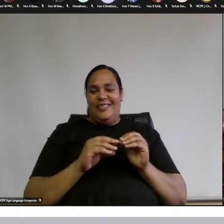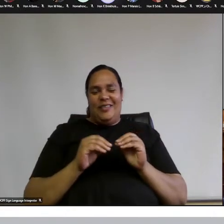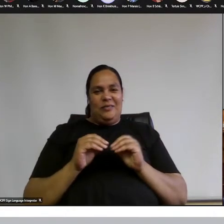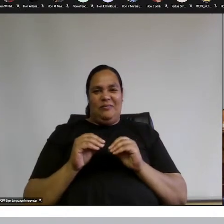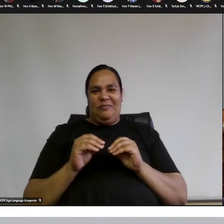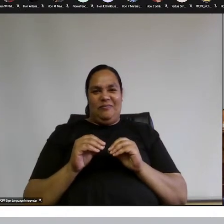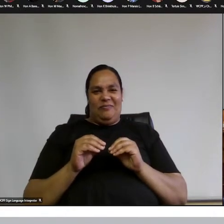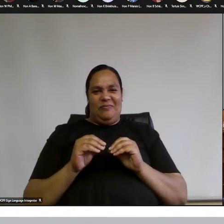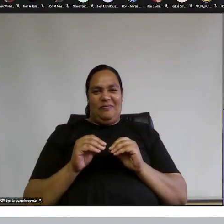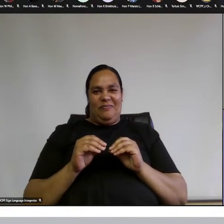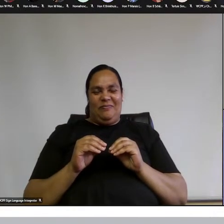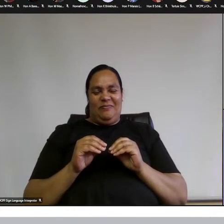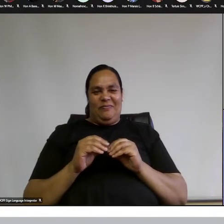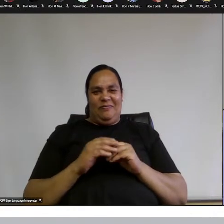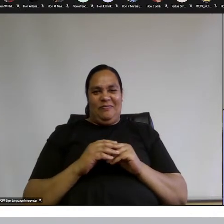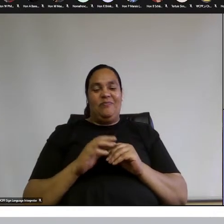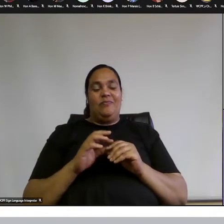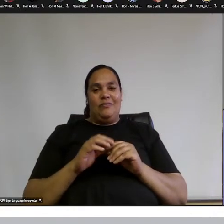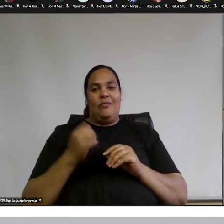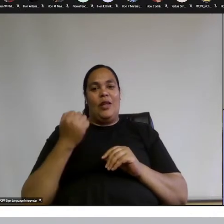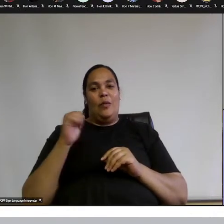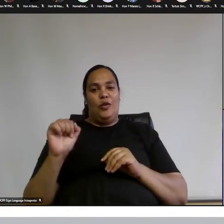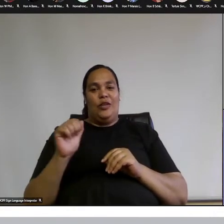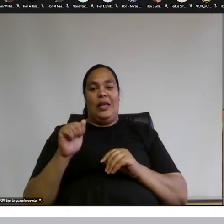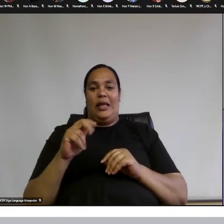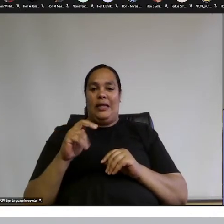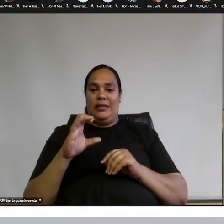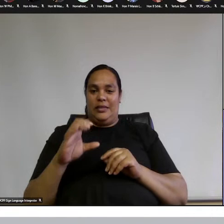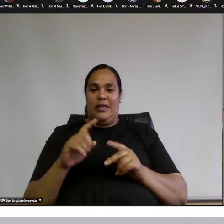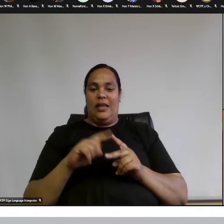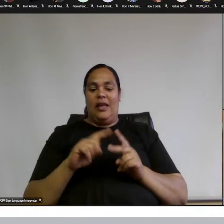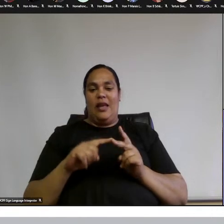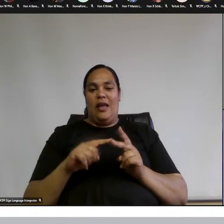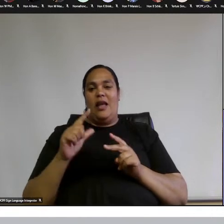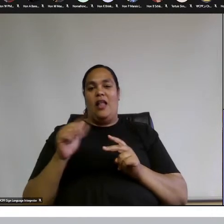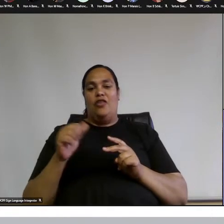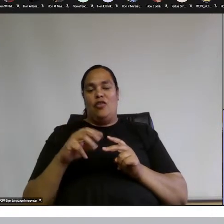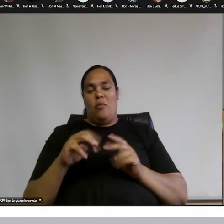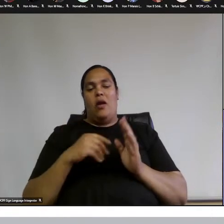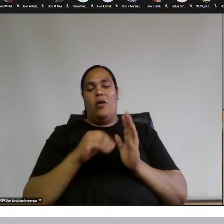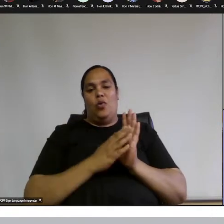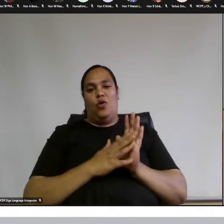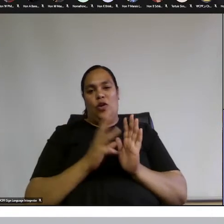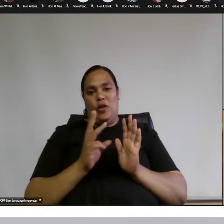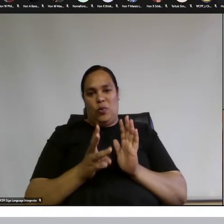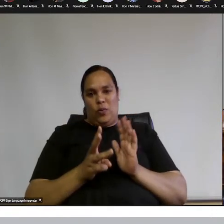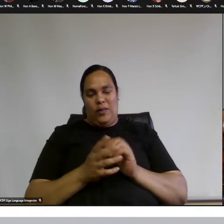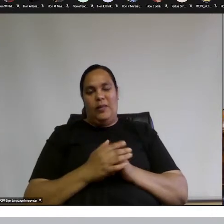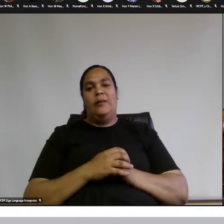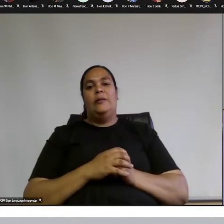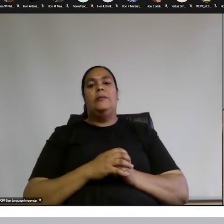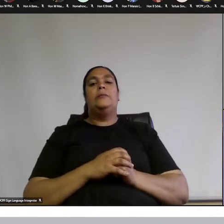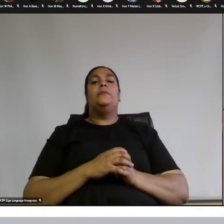Speaker. The objection of the ANC and that of Al Jama will be recorded.